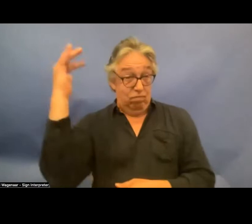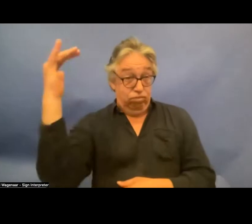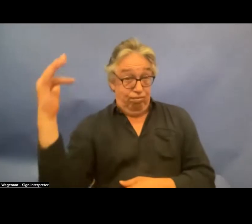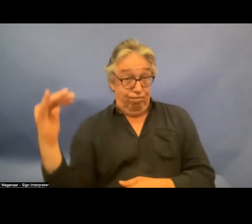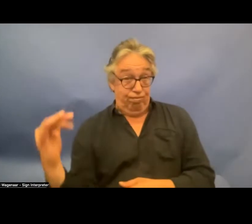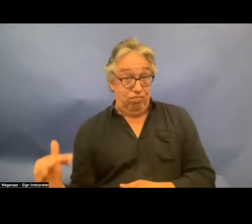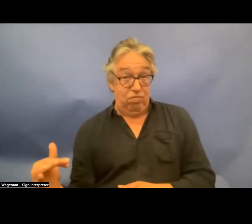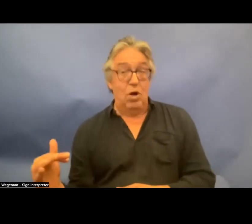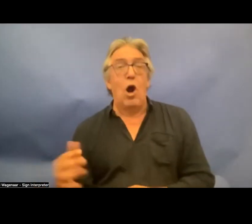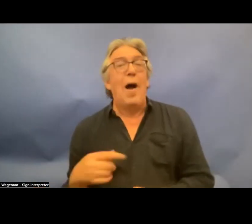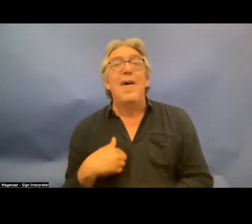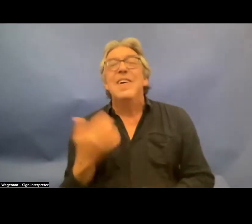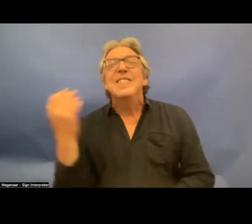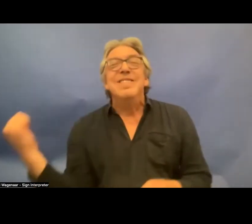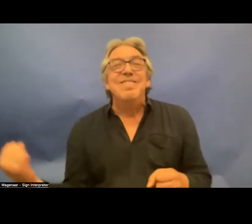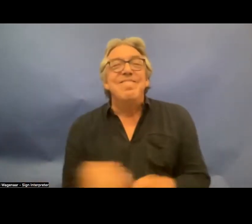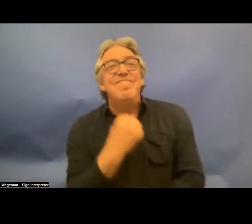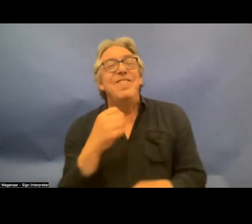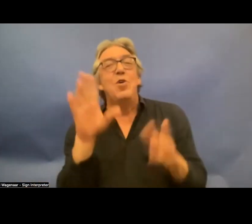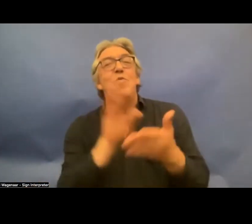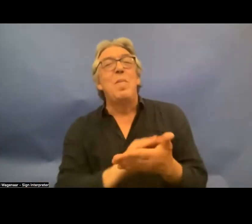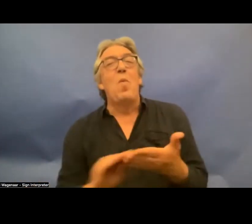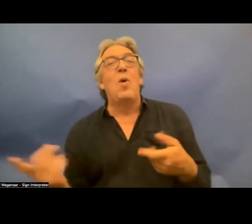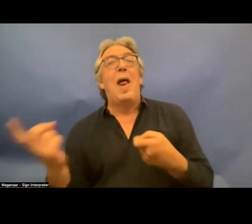today, but there's a little bit of a delay. So if you